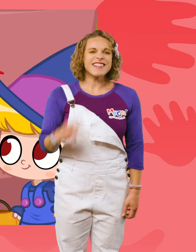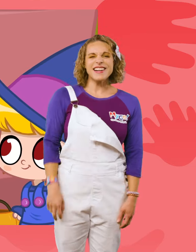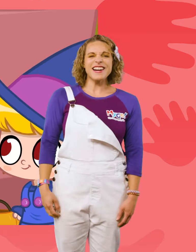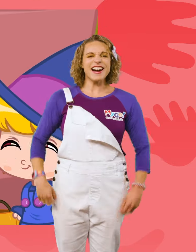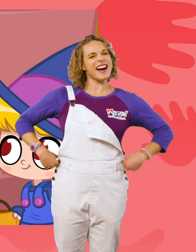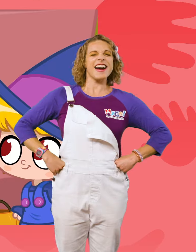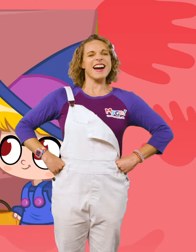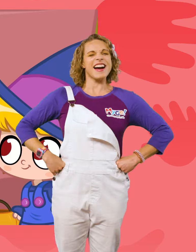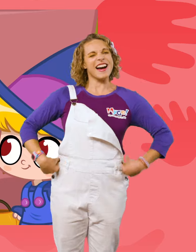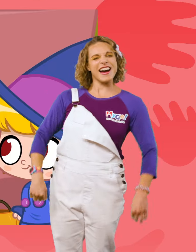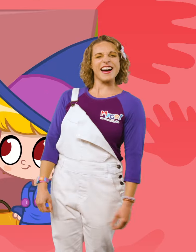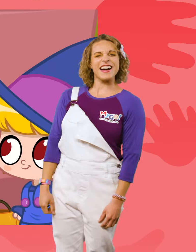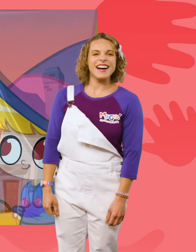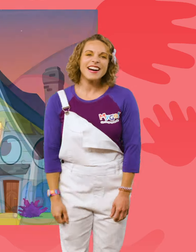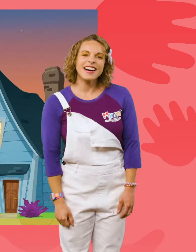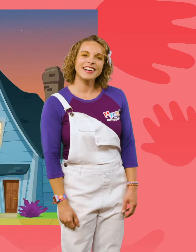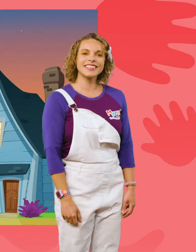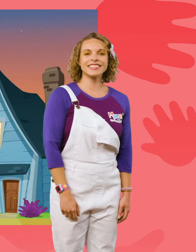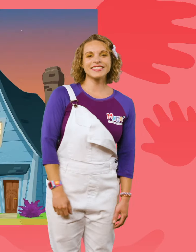realest vampire!